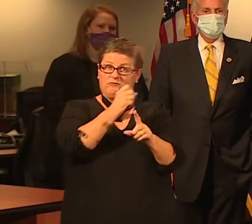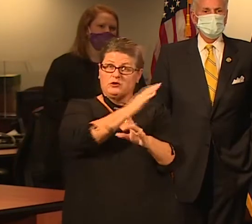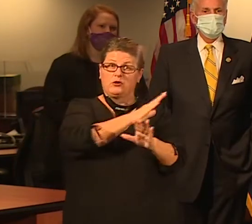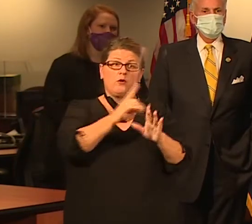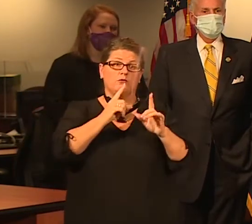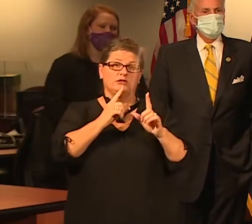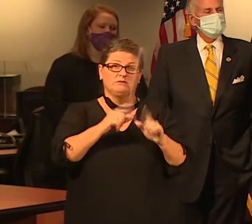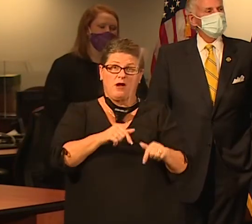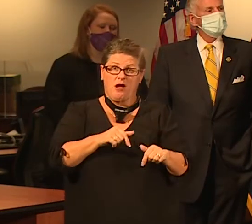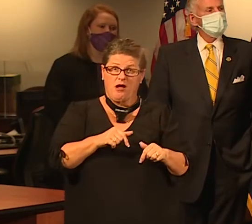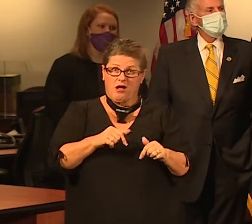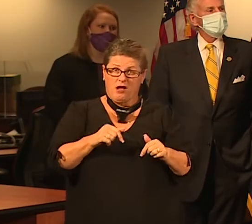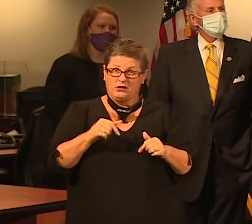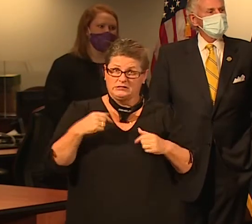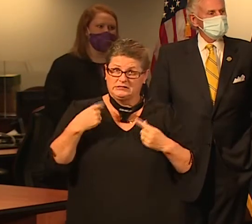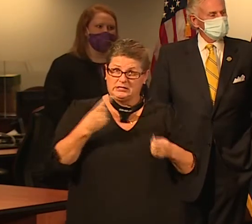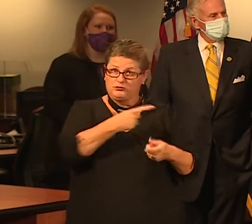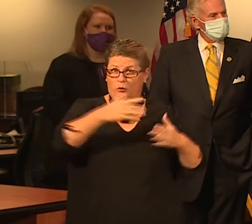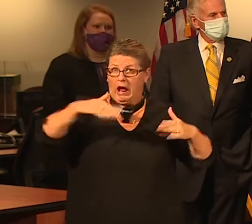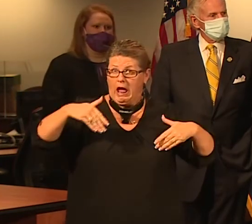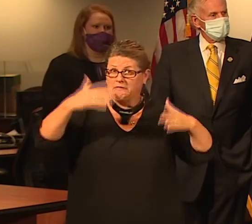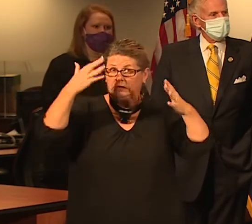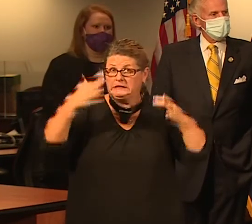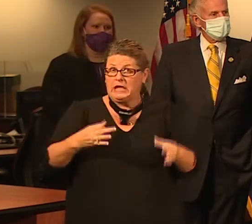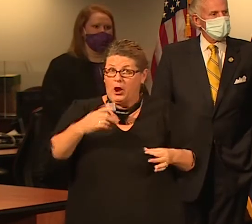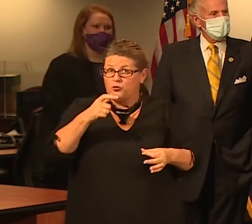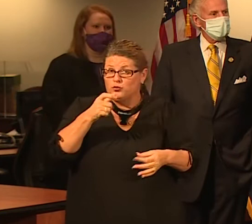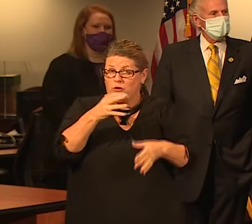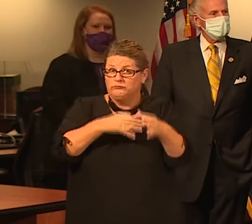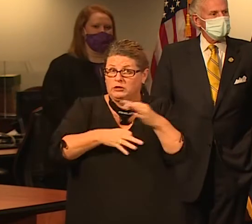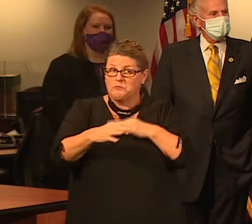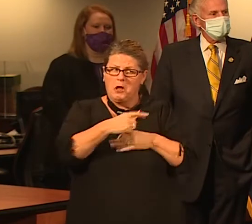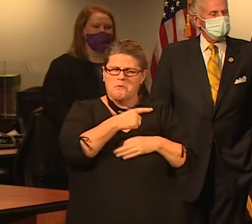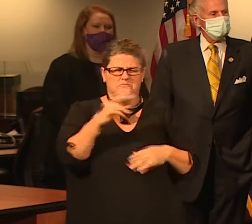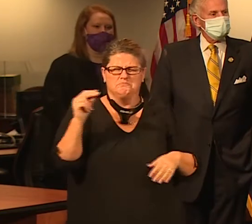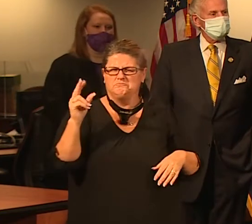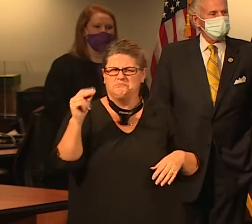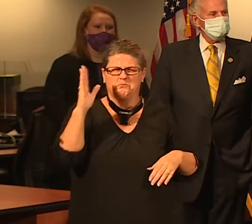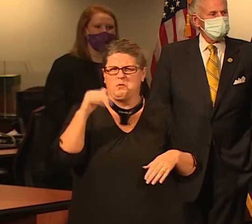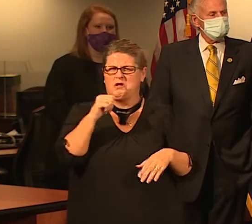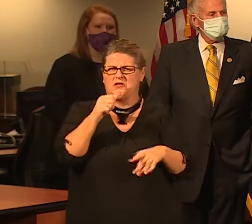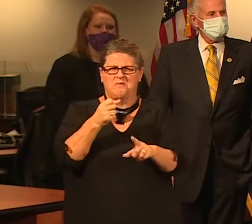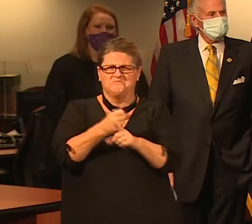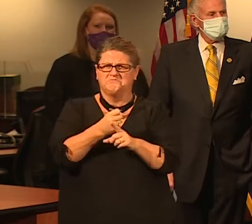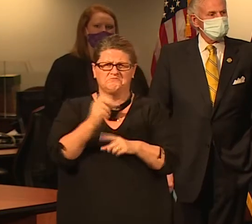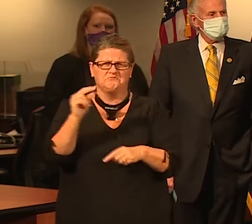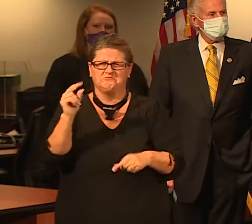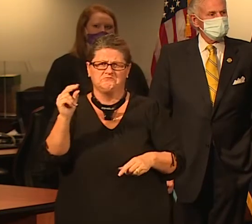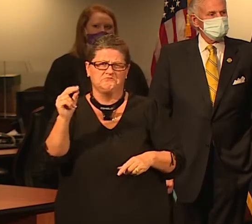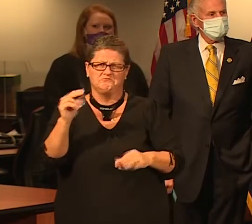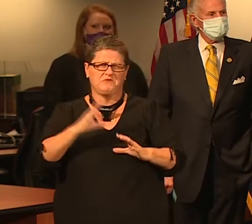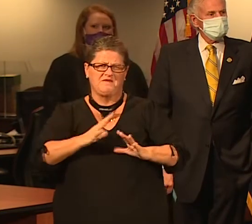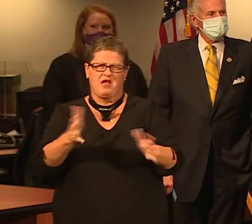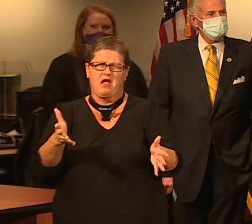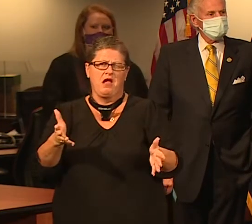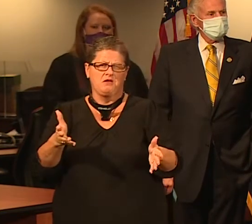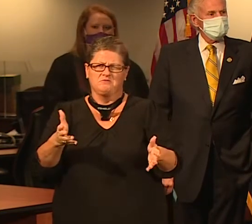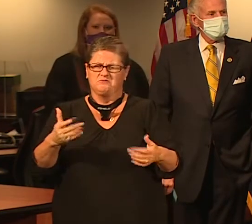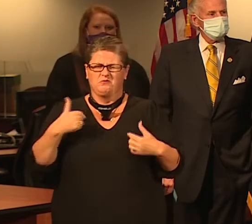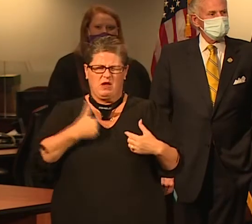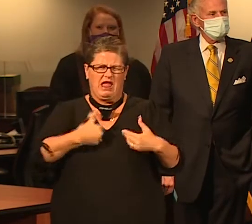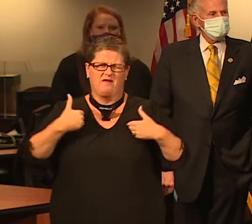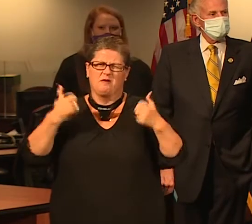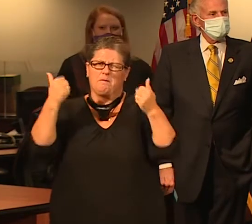could be filling the role? Well, it will not affect the agency's response. We have many